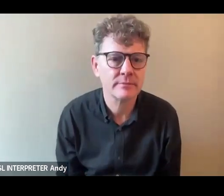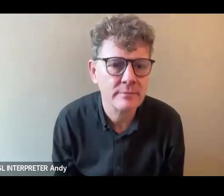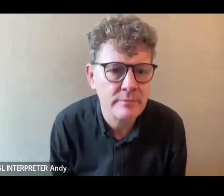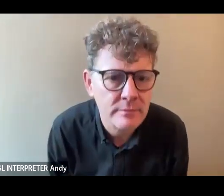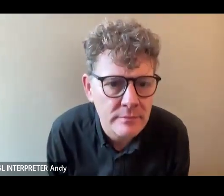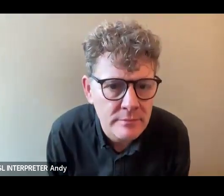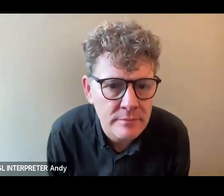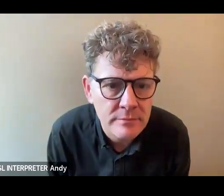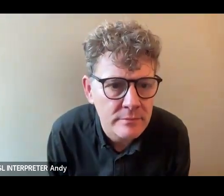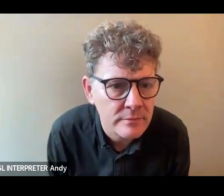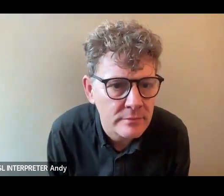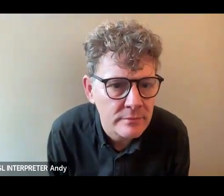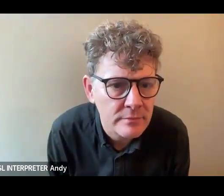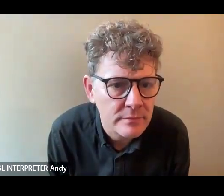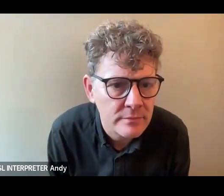Right.